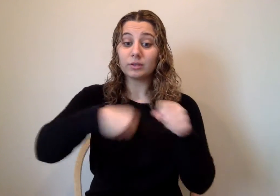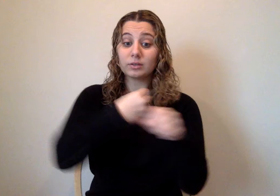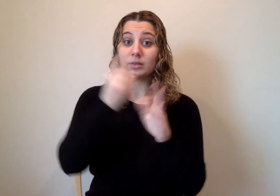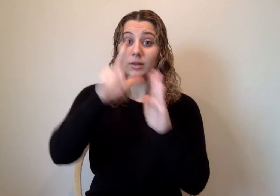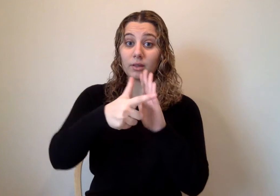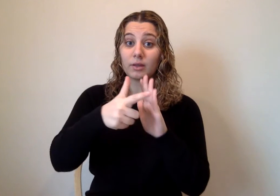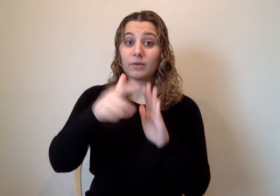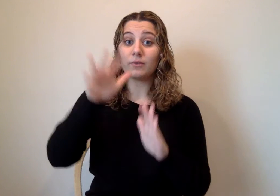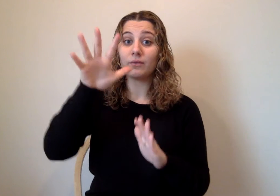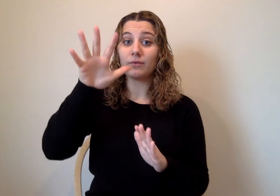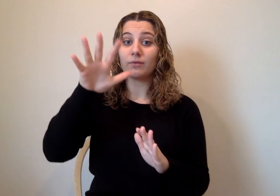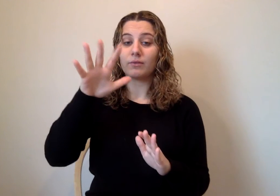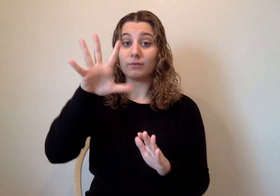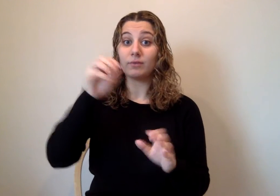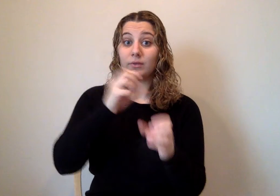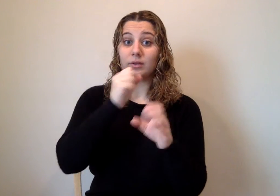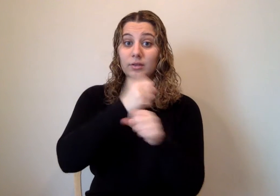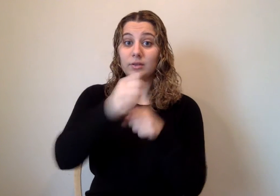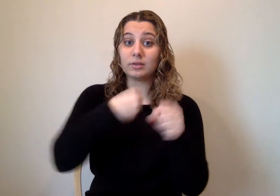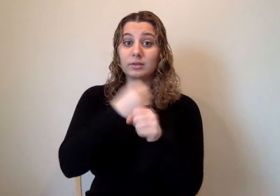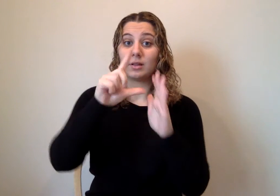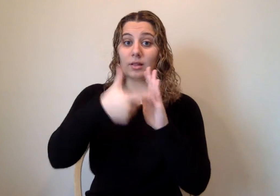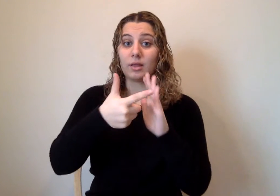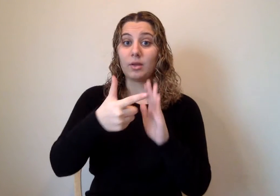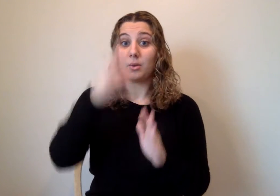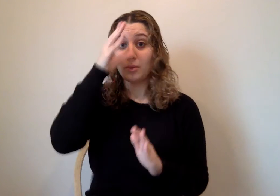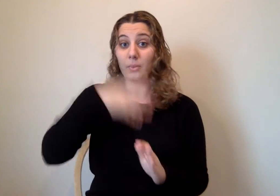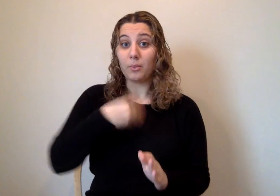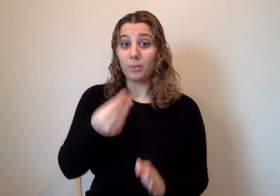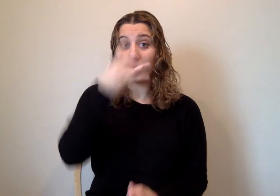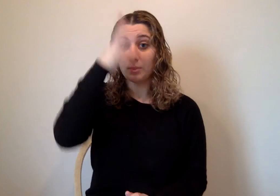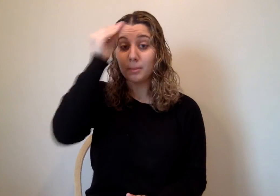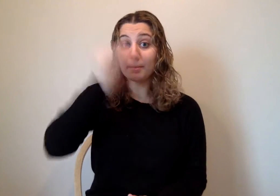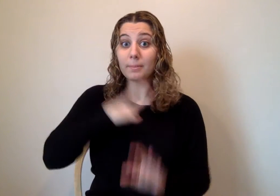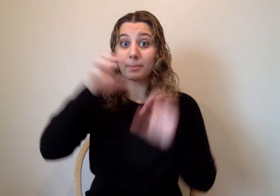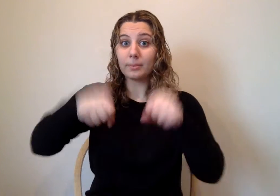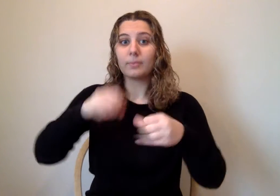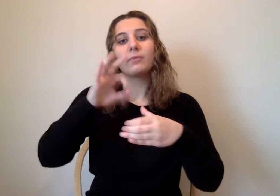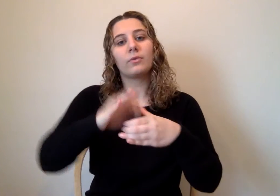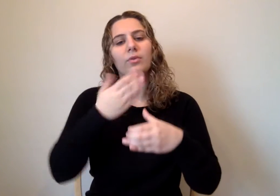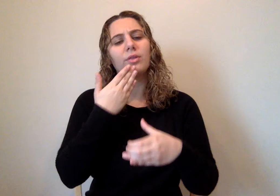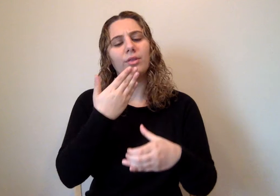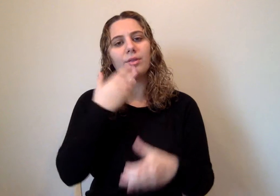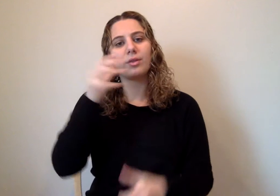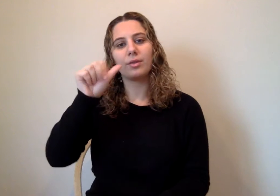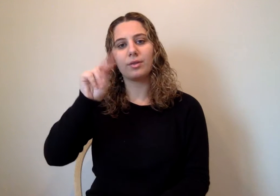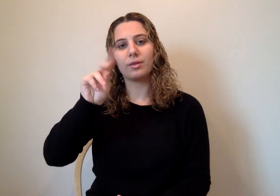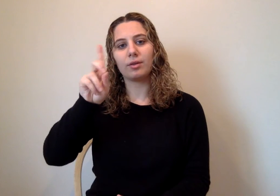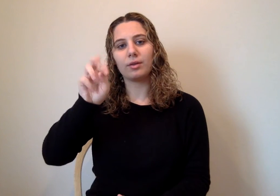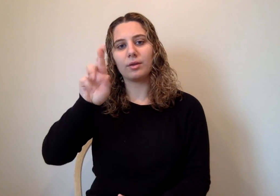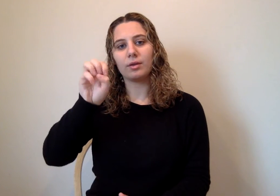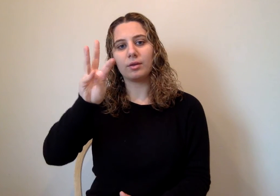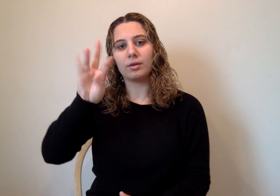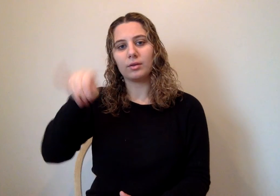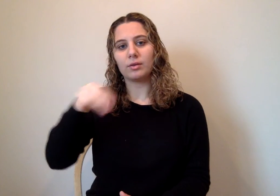Andrew Jackson. It took another 40 years and a civil war to get black men the vote, and then they